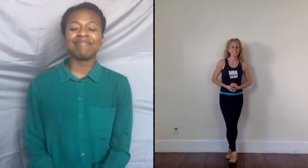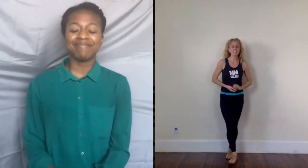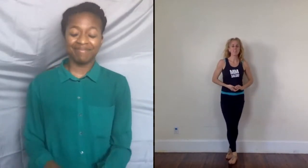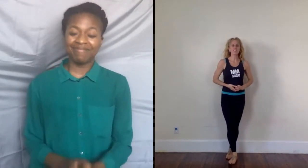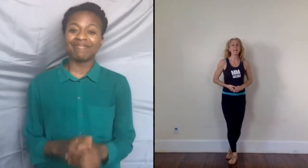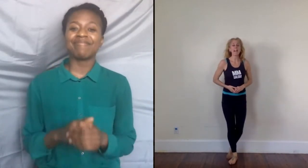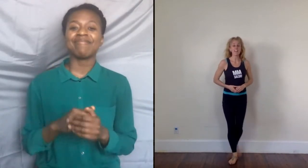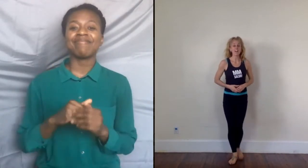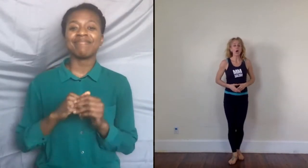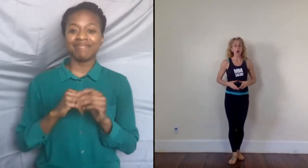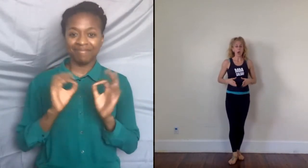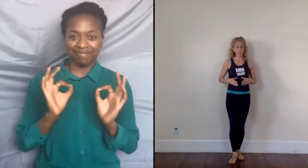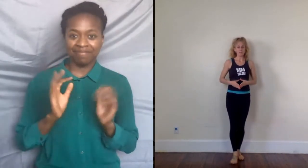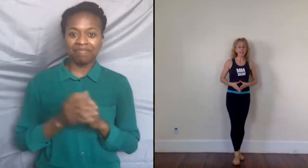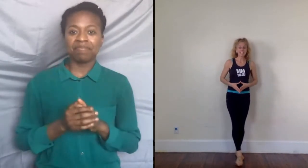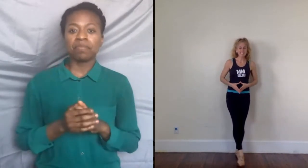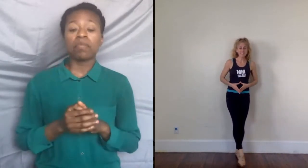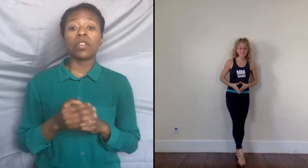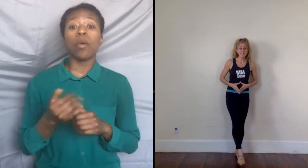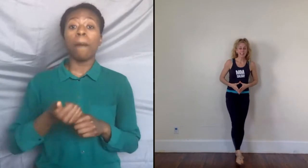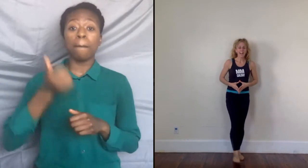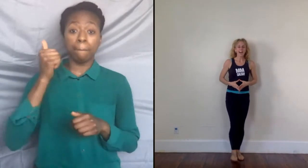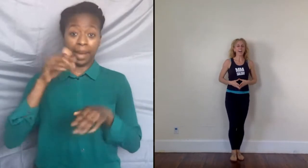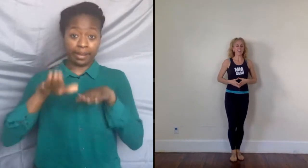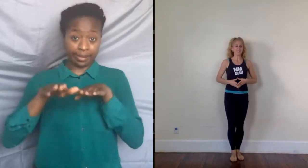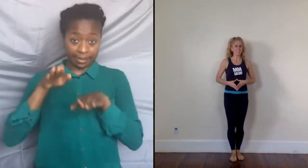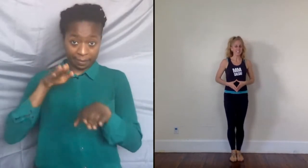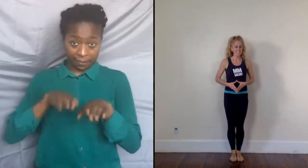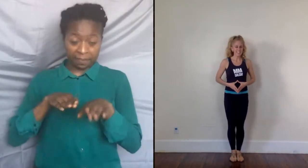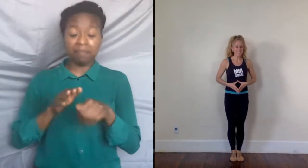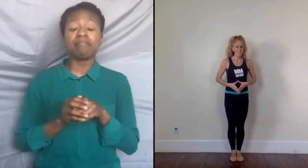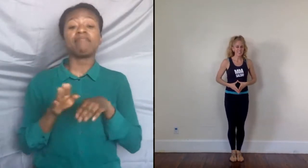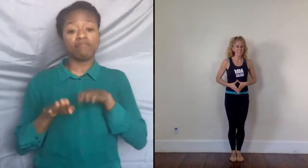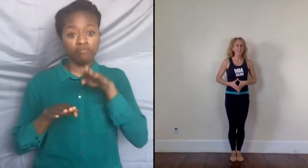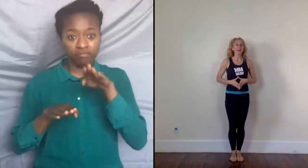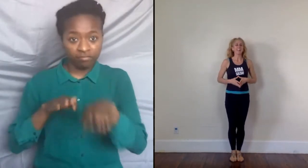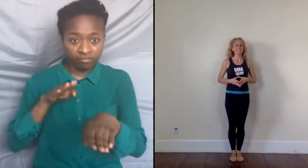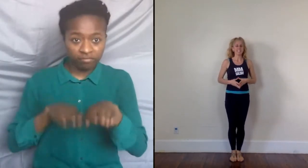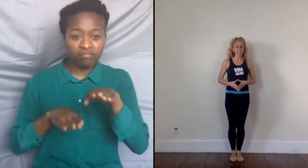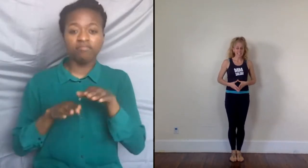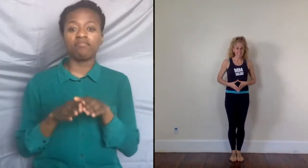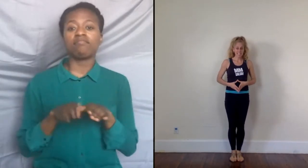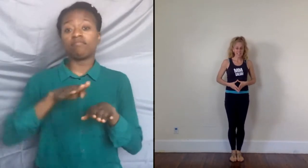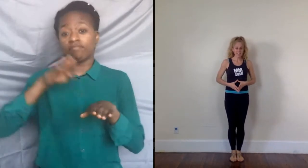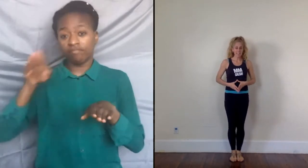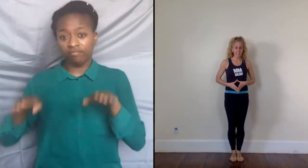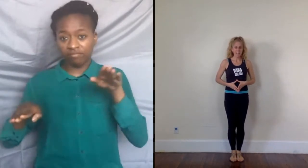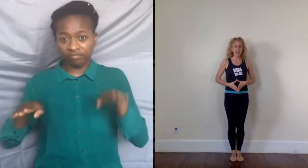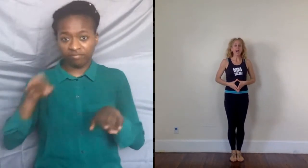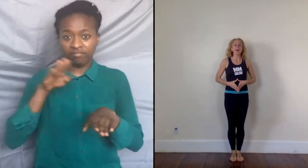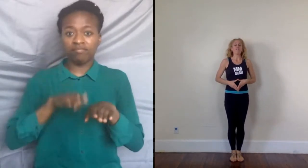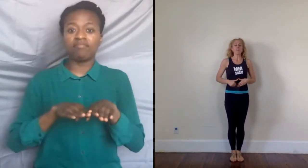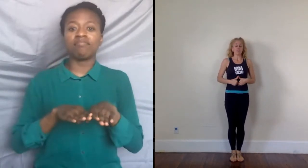Okay, so we have our back step, our front step, our side step,